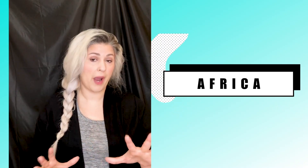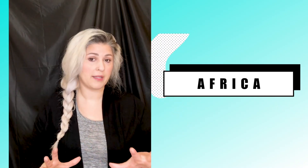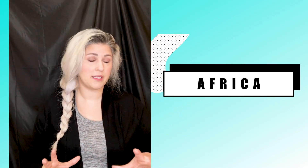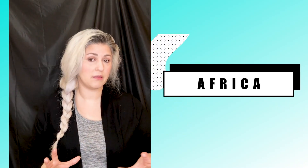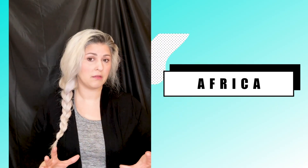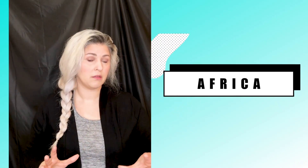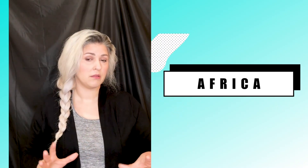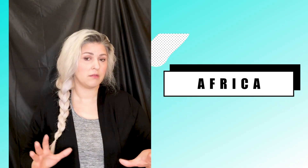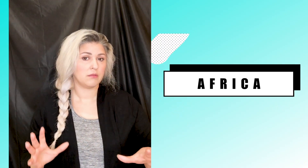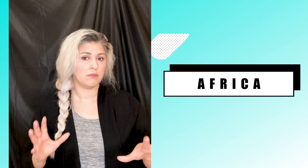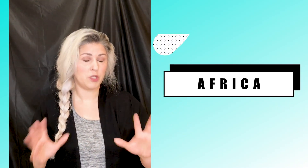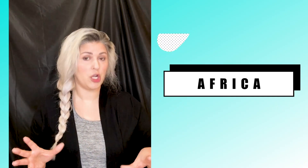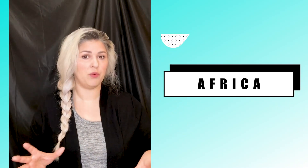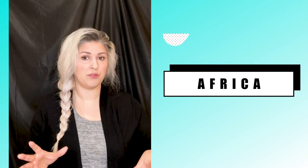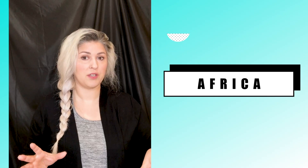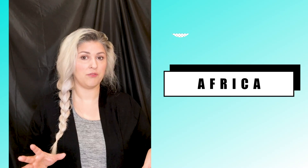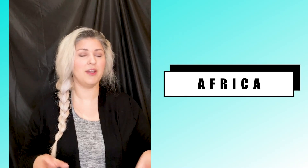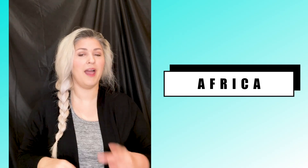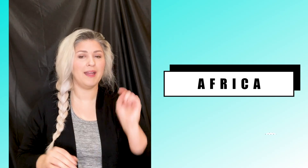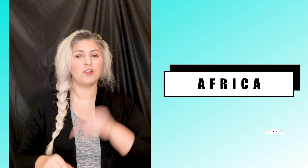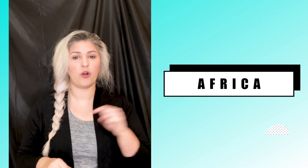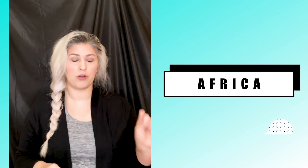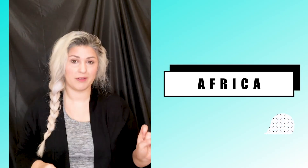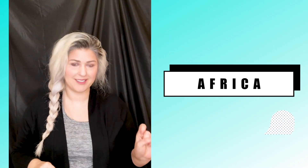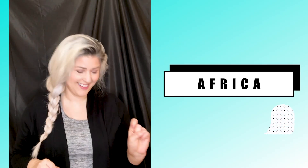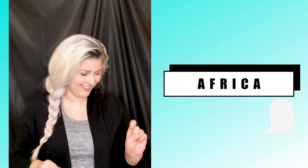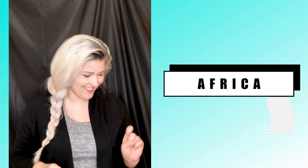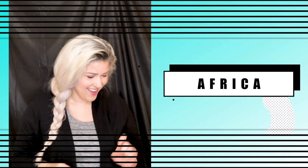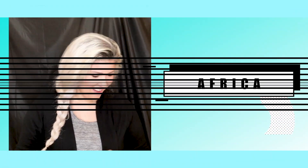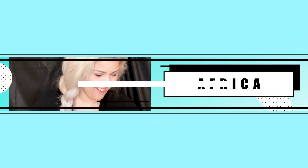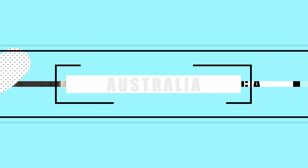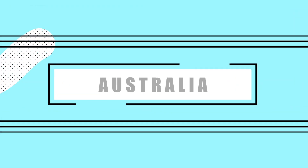So practice it. Be gentle with yourself and don't hurt your wrist.